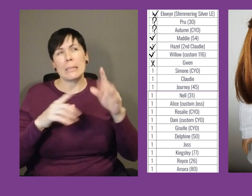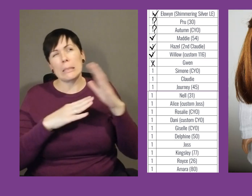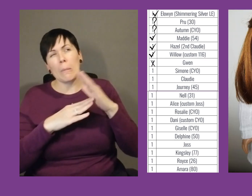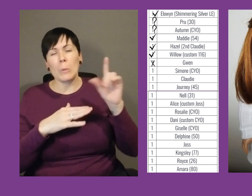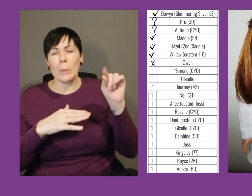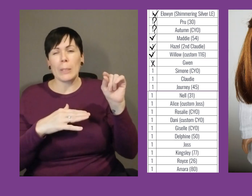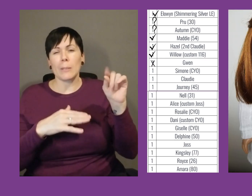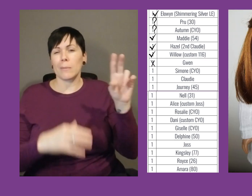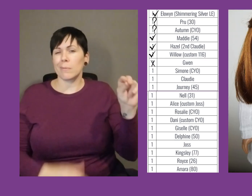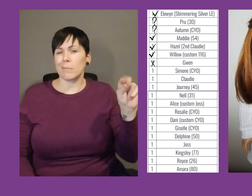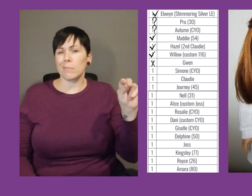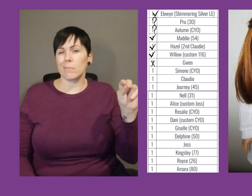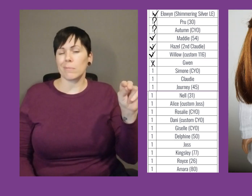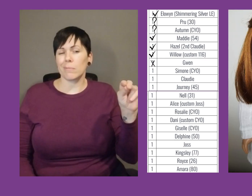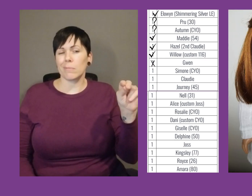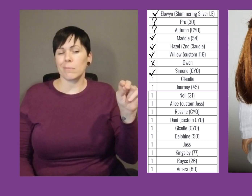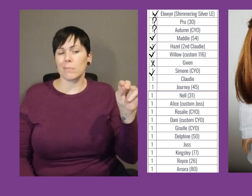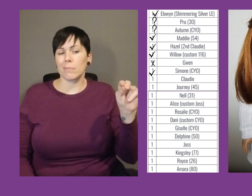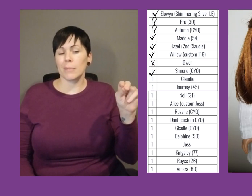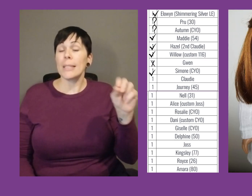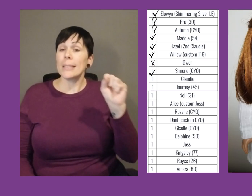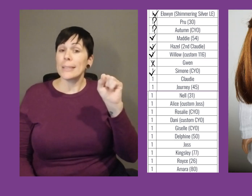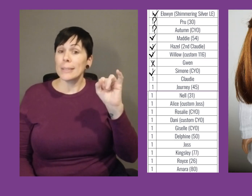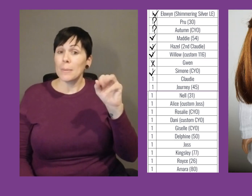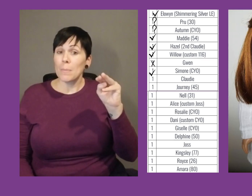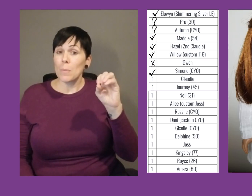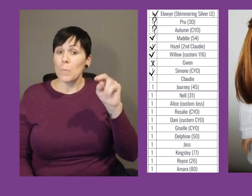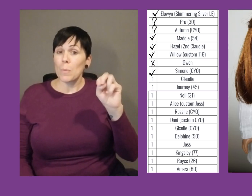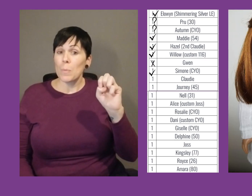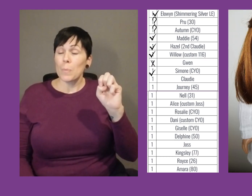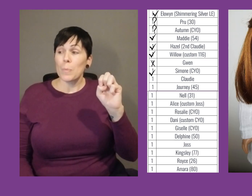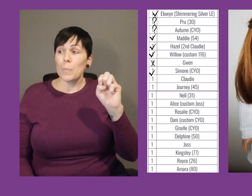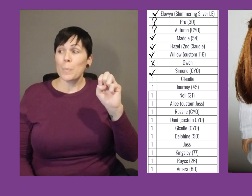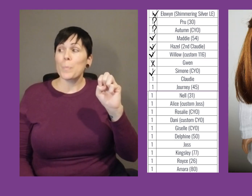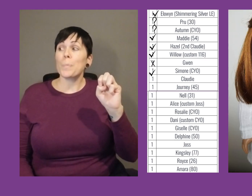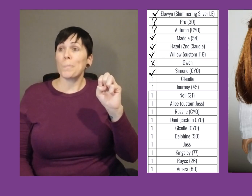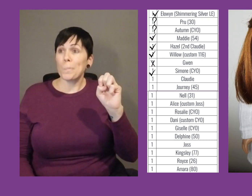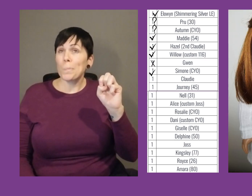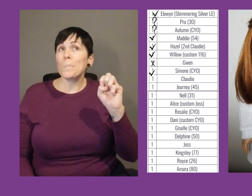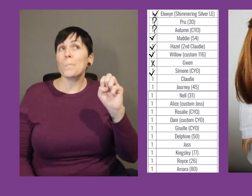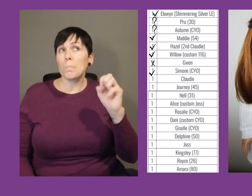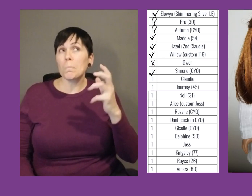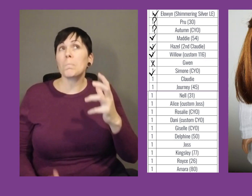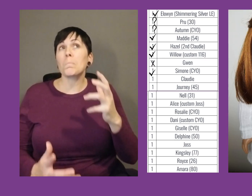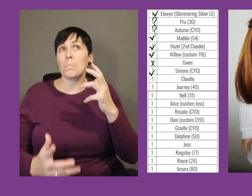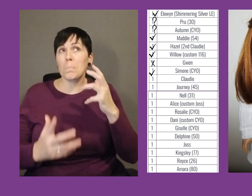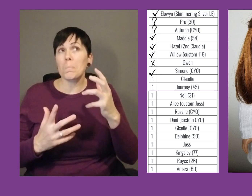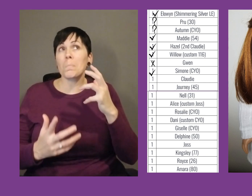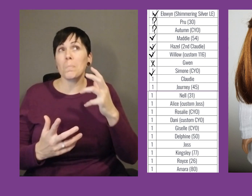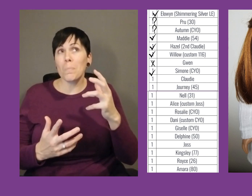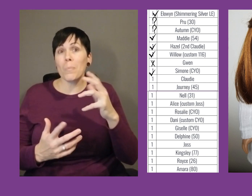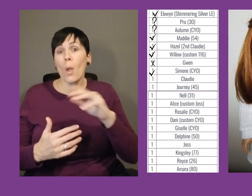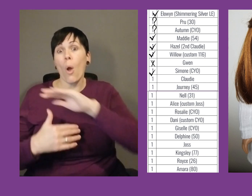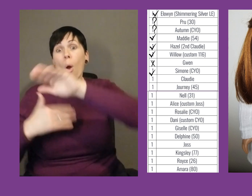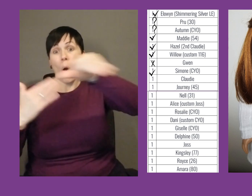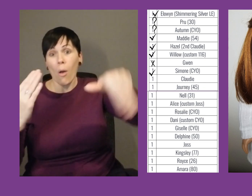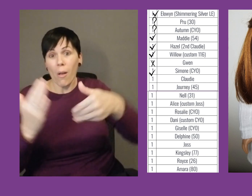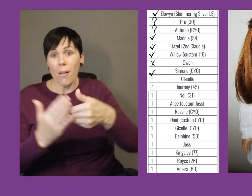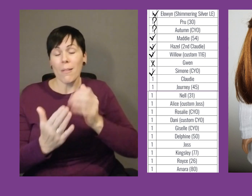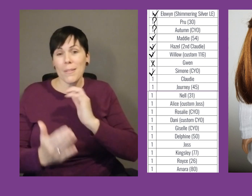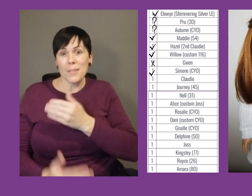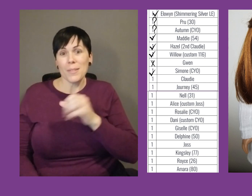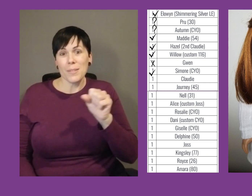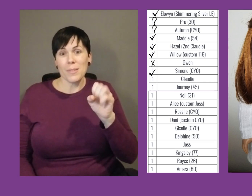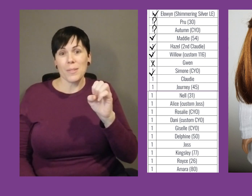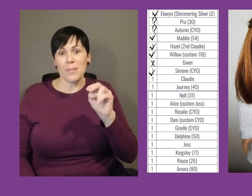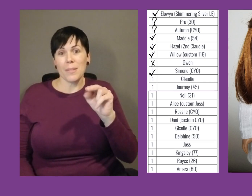Simone, yeah, I couldn't take all of our Sonali mold CYOs with us,